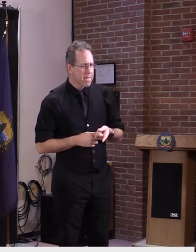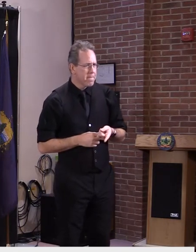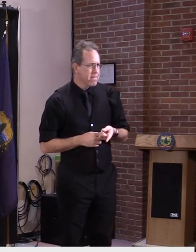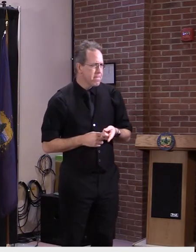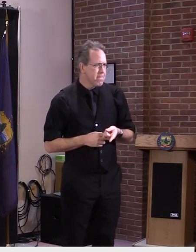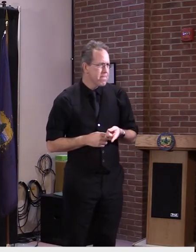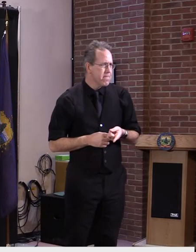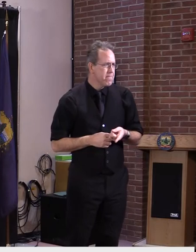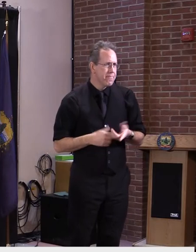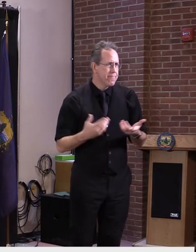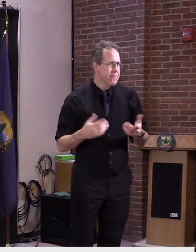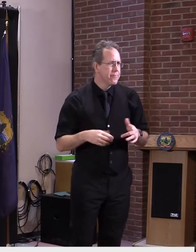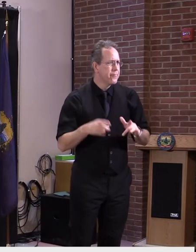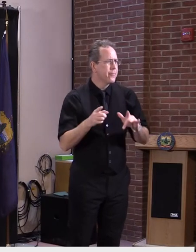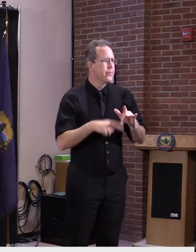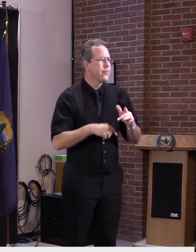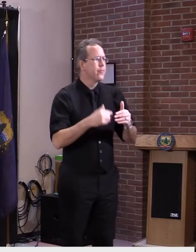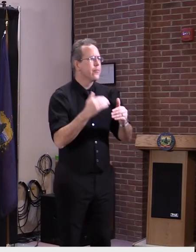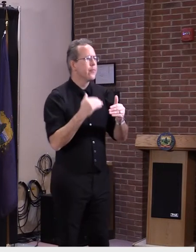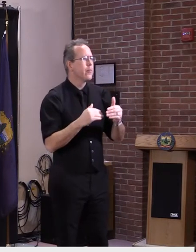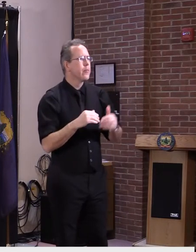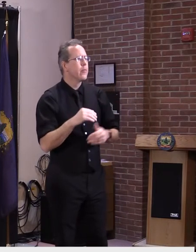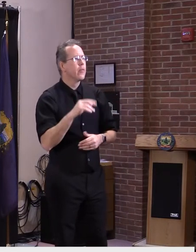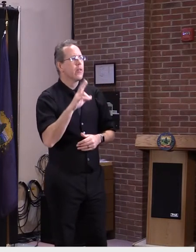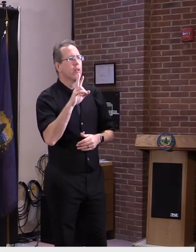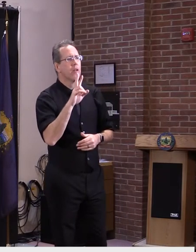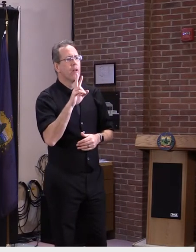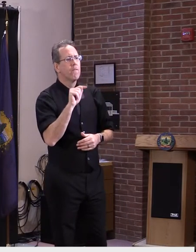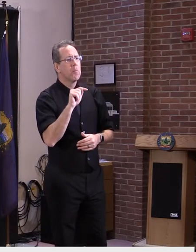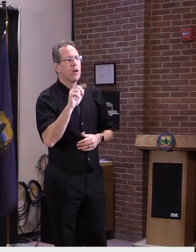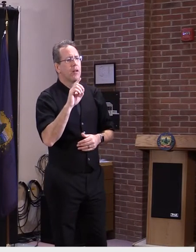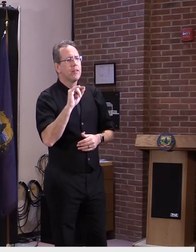All right, we'll move to Guy Page, Vermont Daily Chronicle.